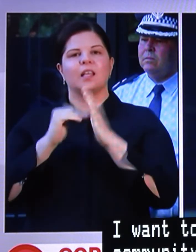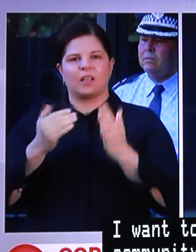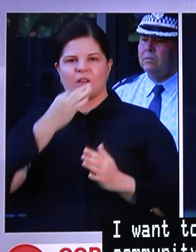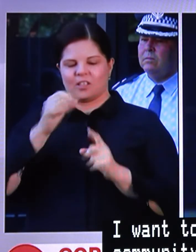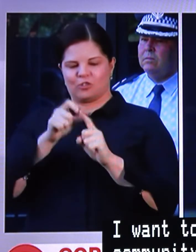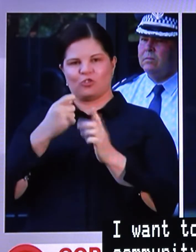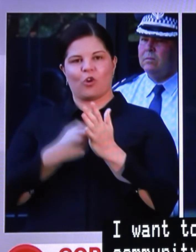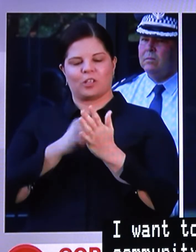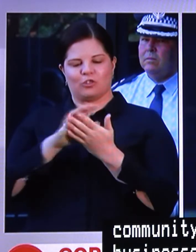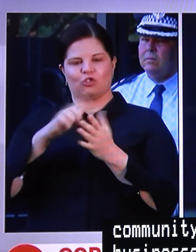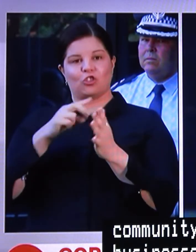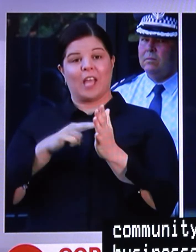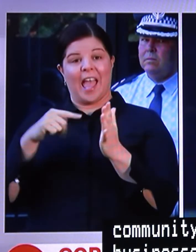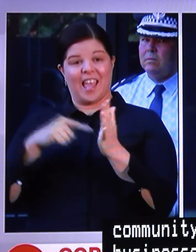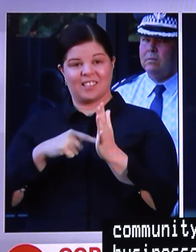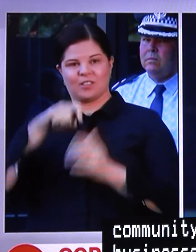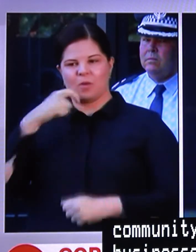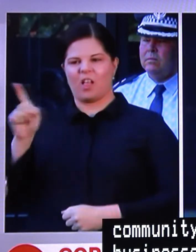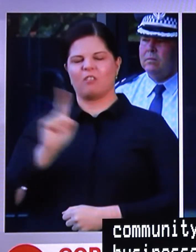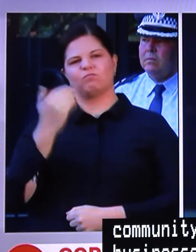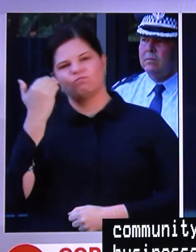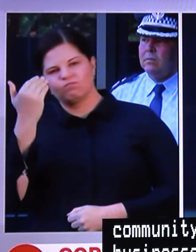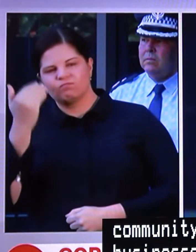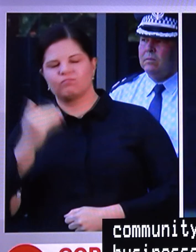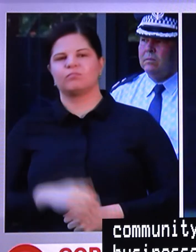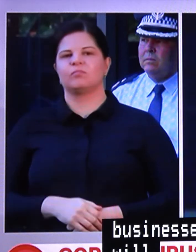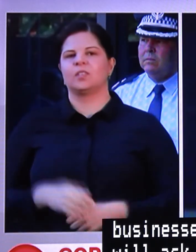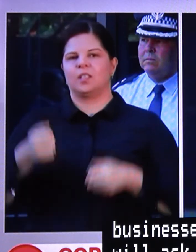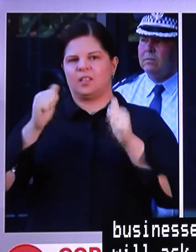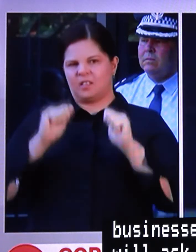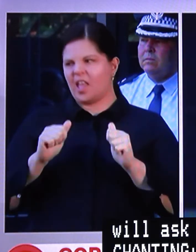to now give her daily update, and then Minister Ayres and the Deputy Premier will outline in greater detail